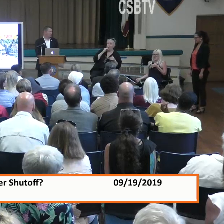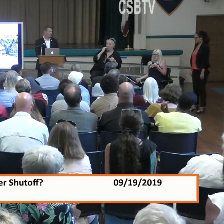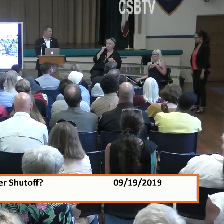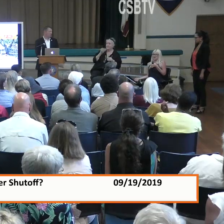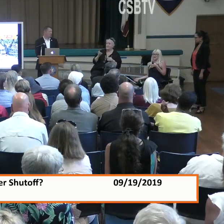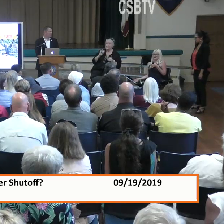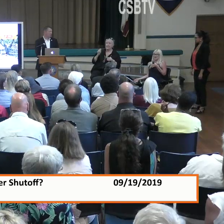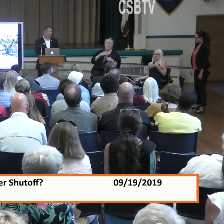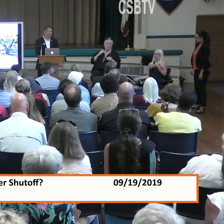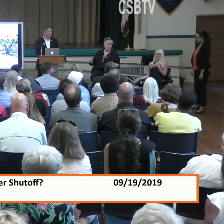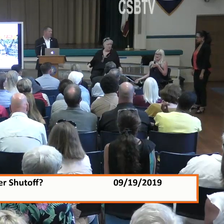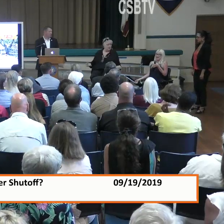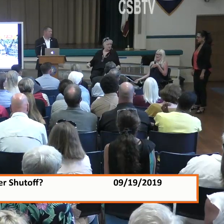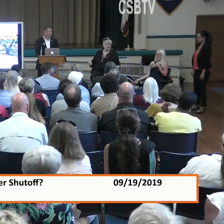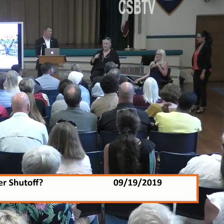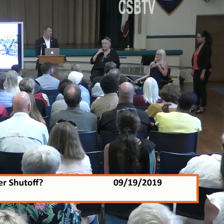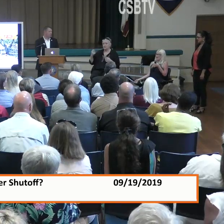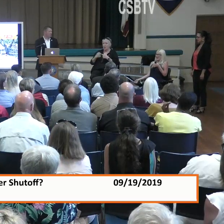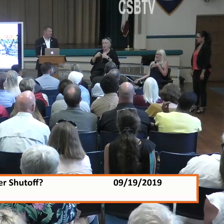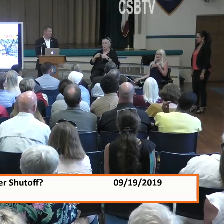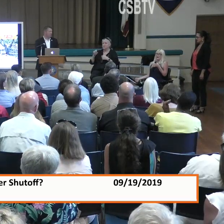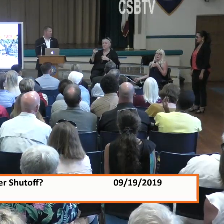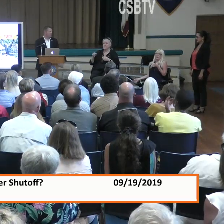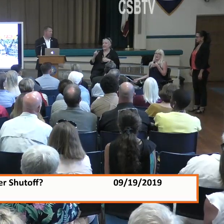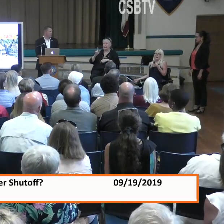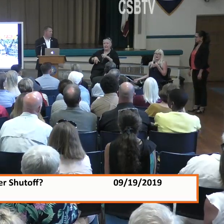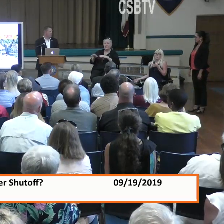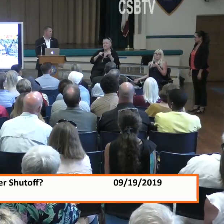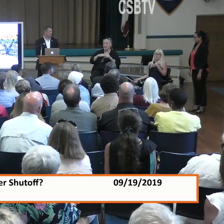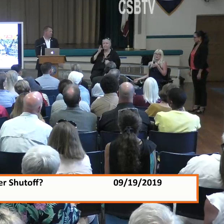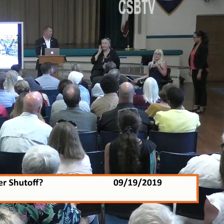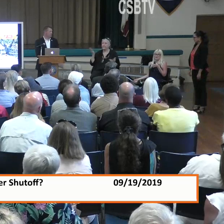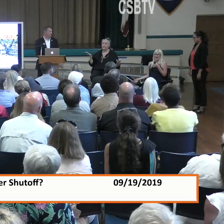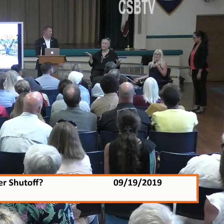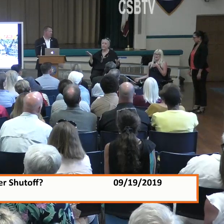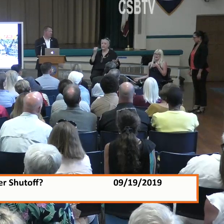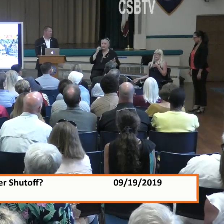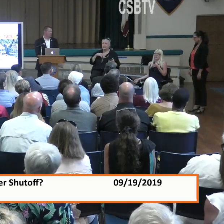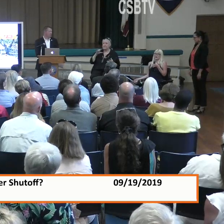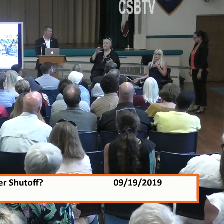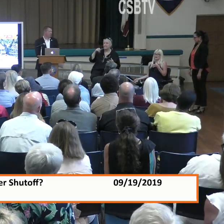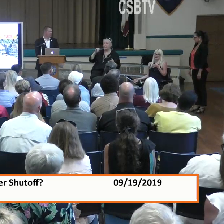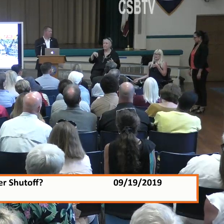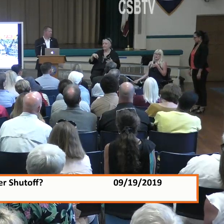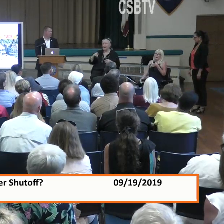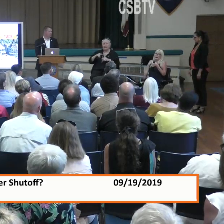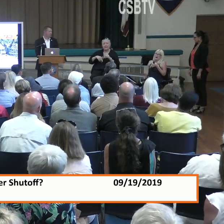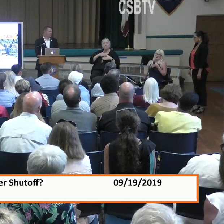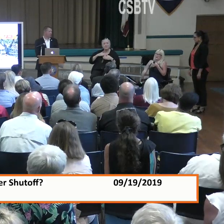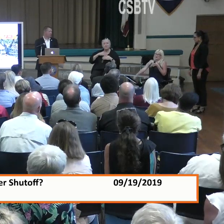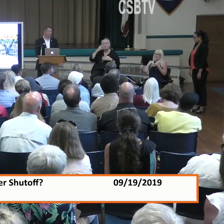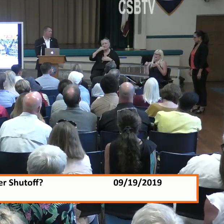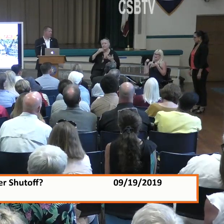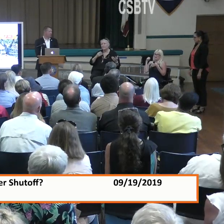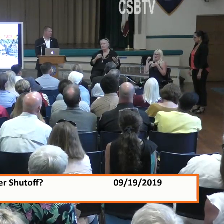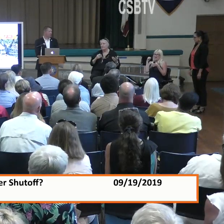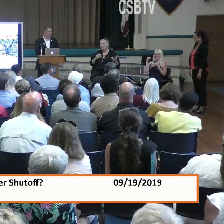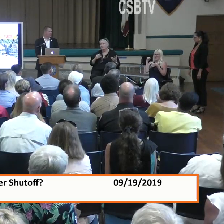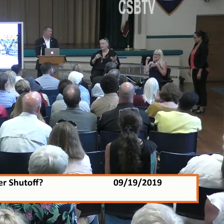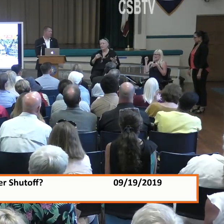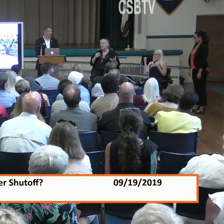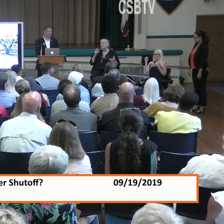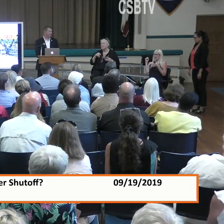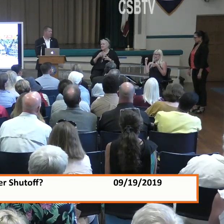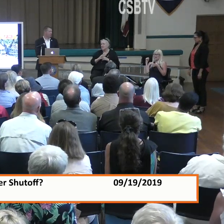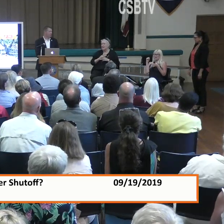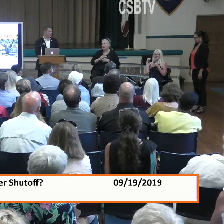as my wheelchair. If it's not charged, I can't leave my bed. If I need a CPAP, I can't breathe to sleep. These are the kind